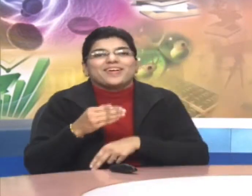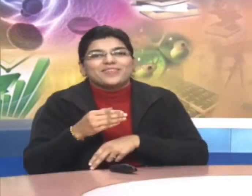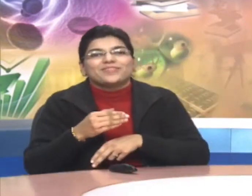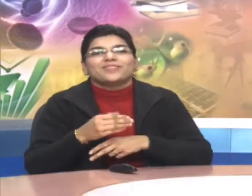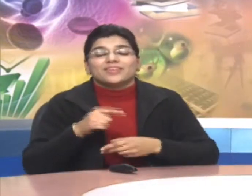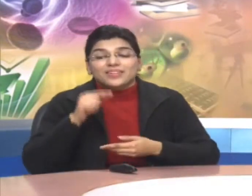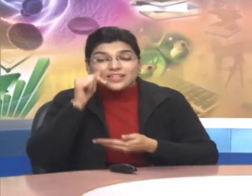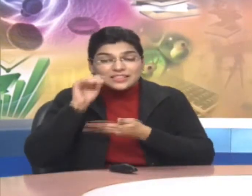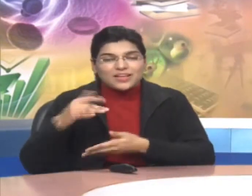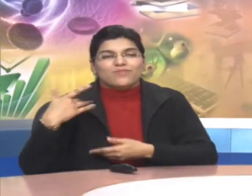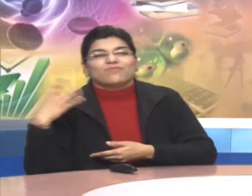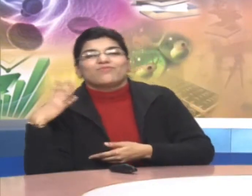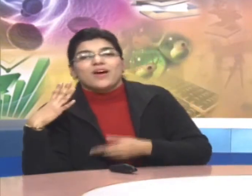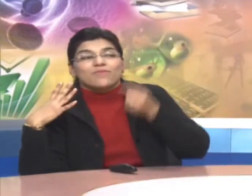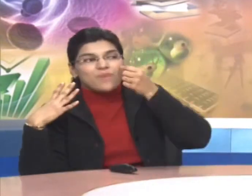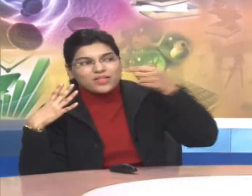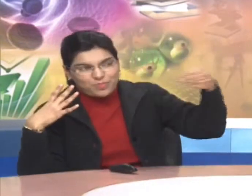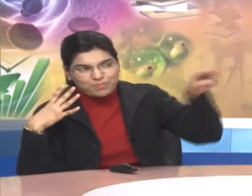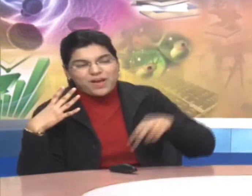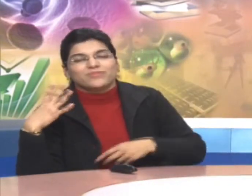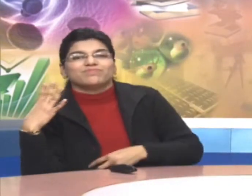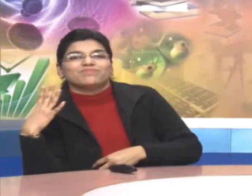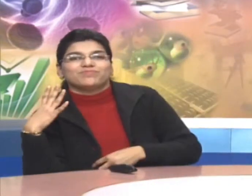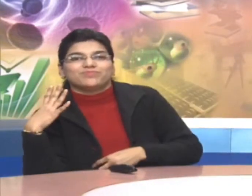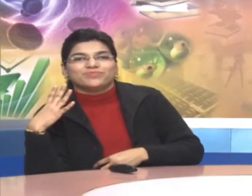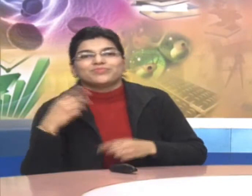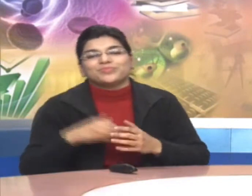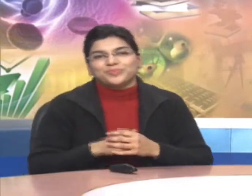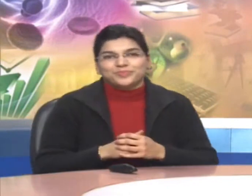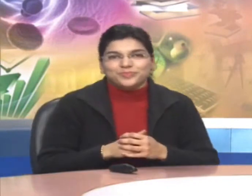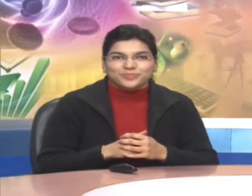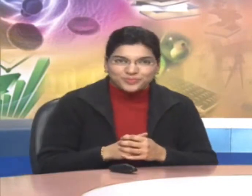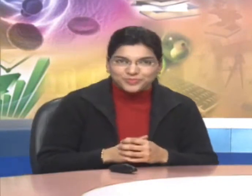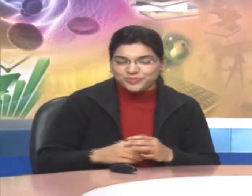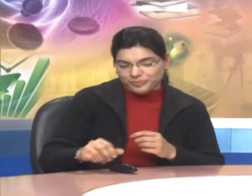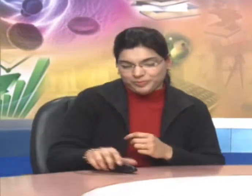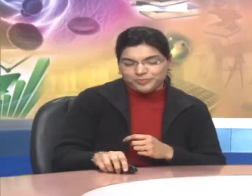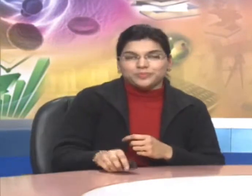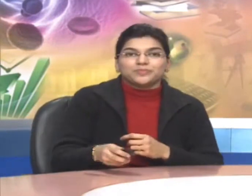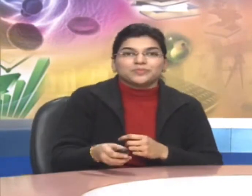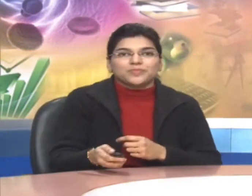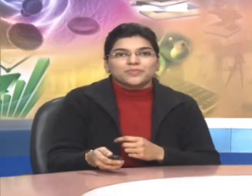waiting for his father's returning footsteps.